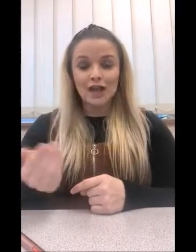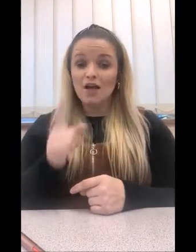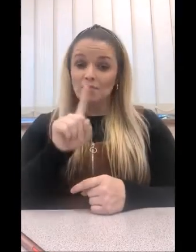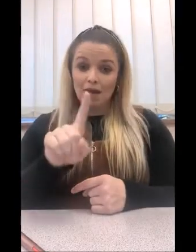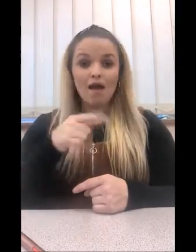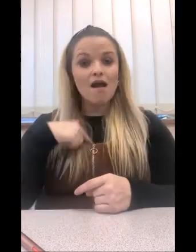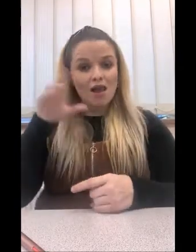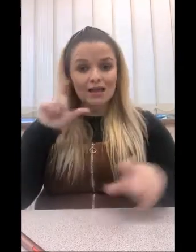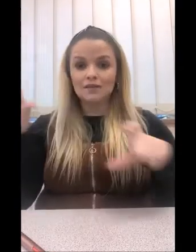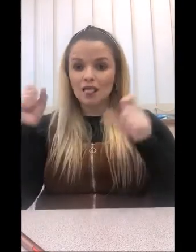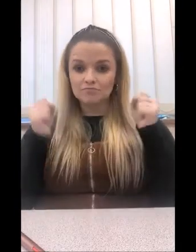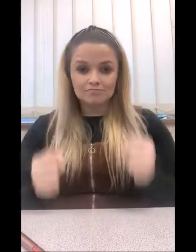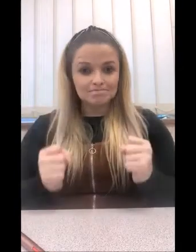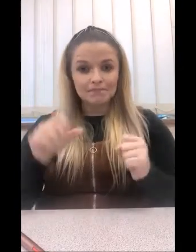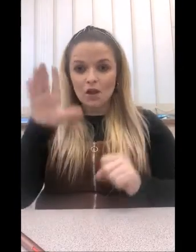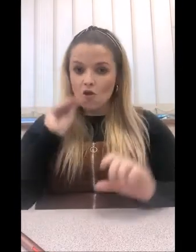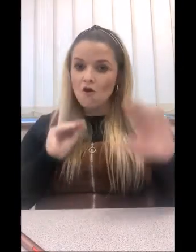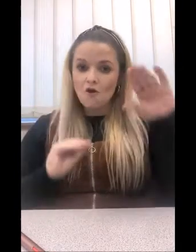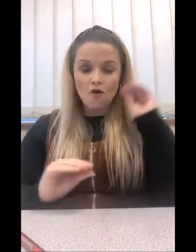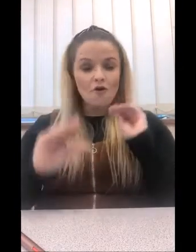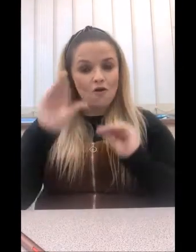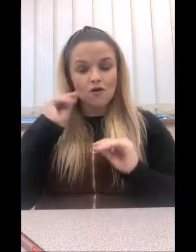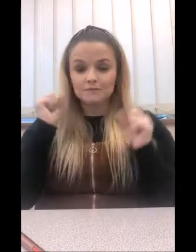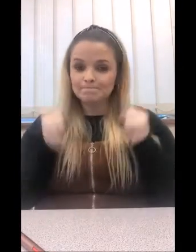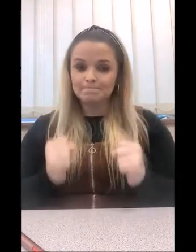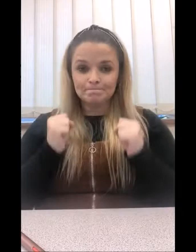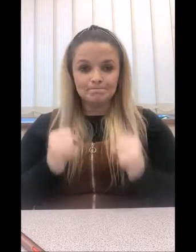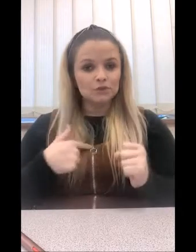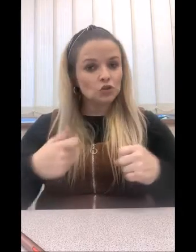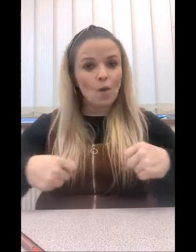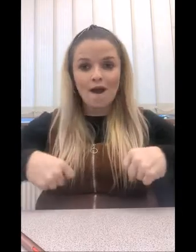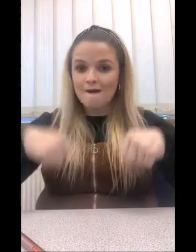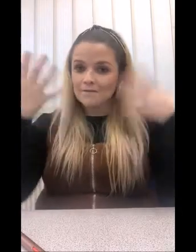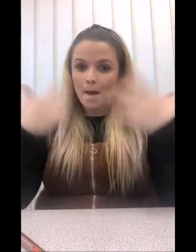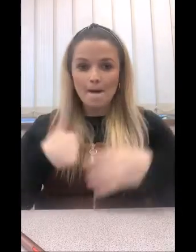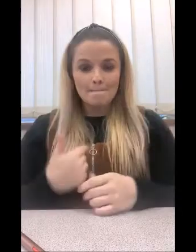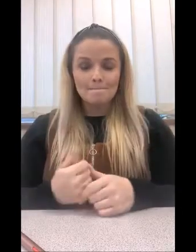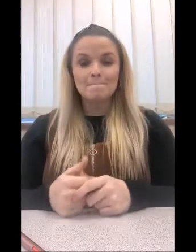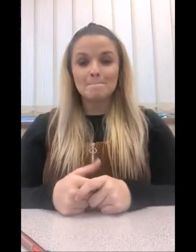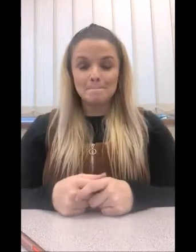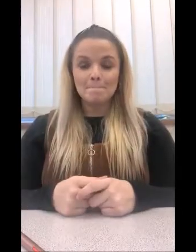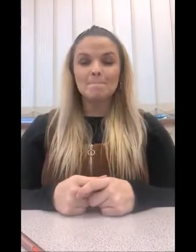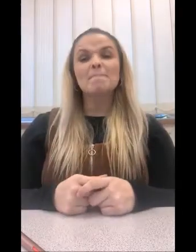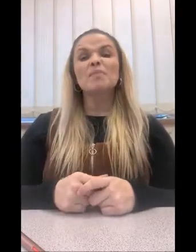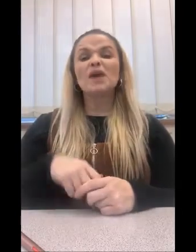years. Every day was a challenge, but I was determined to learn and not give up.